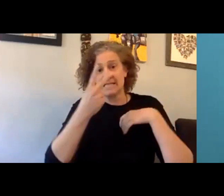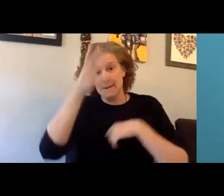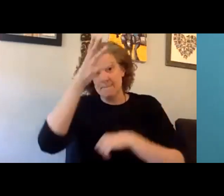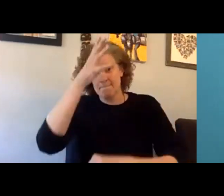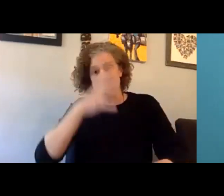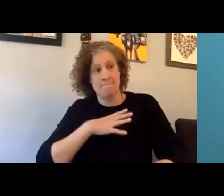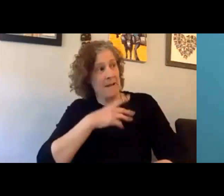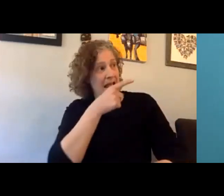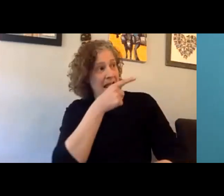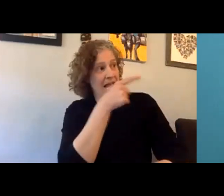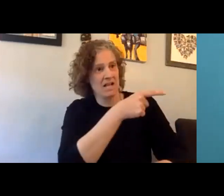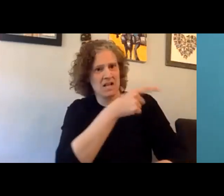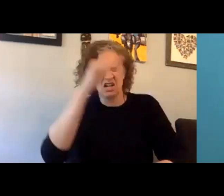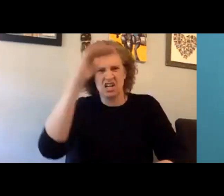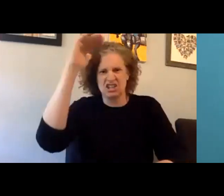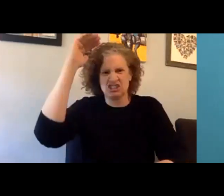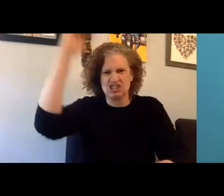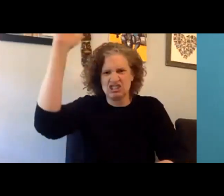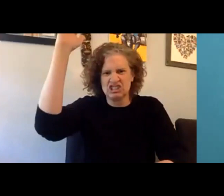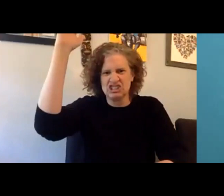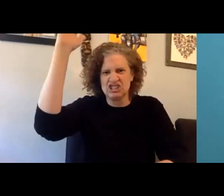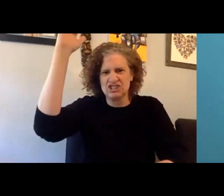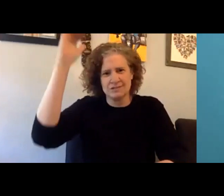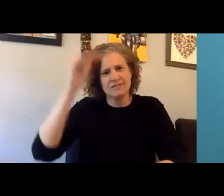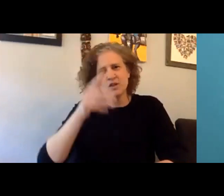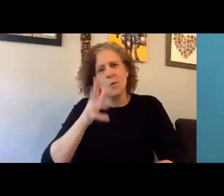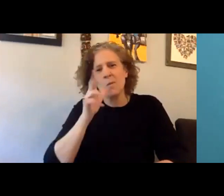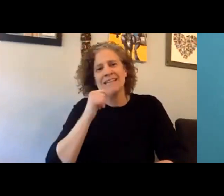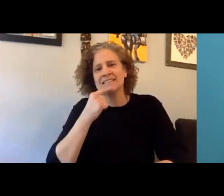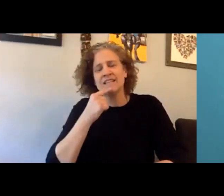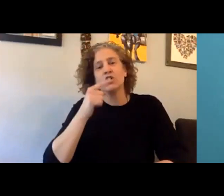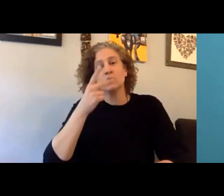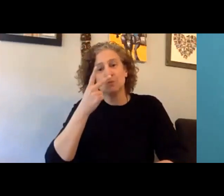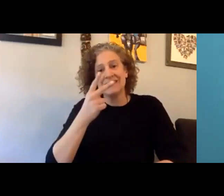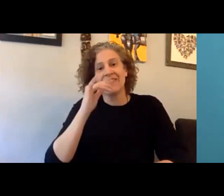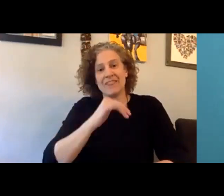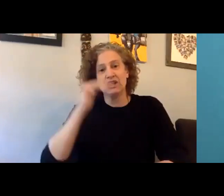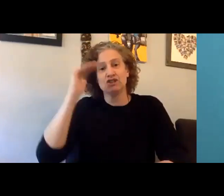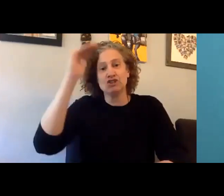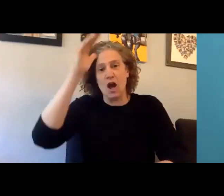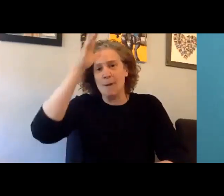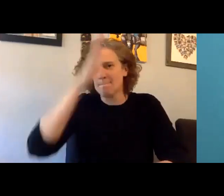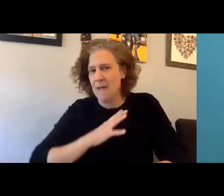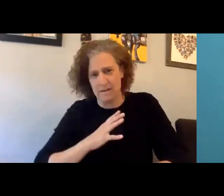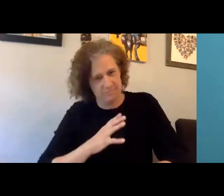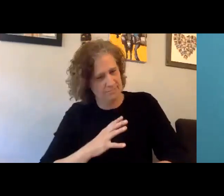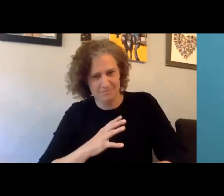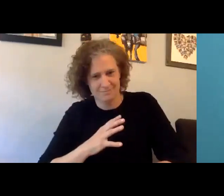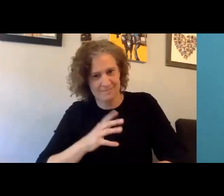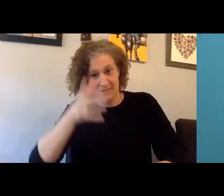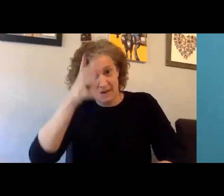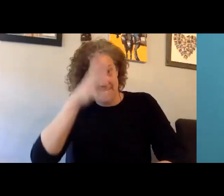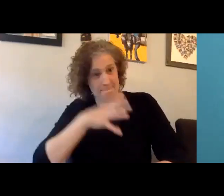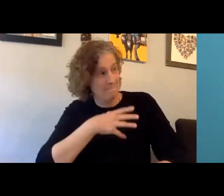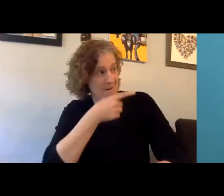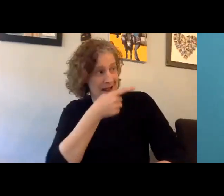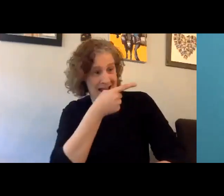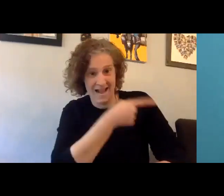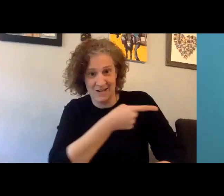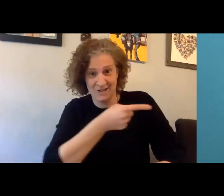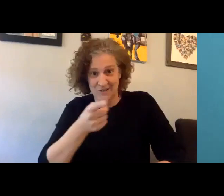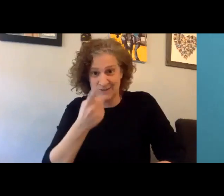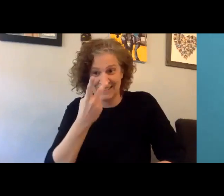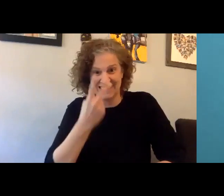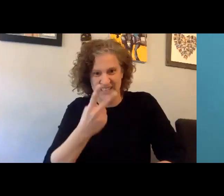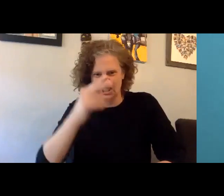say, do you see that man there? He's tall. You wouldn't say you see that tall man.